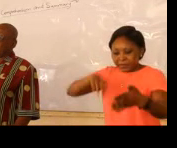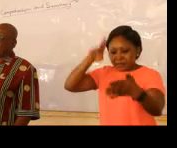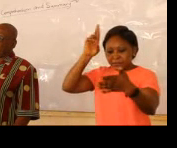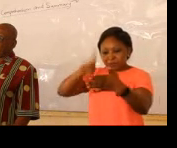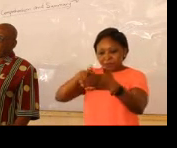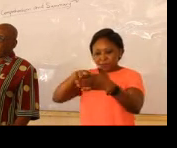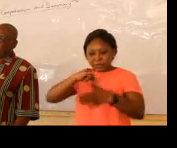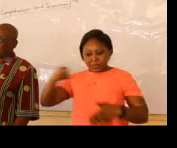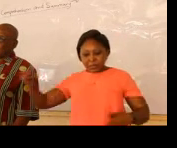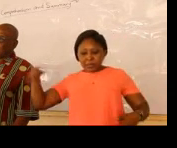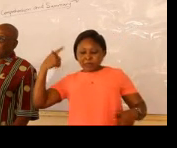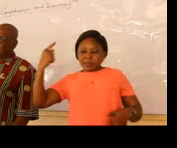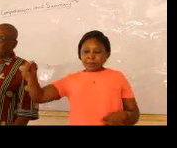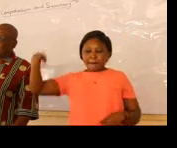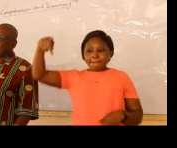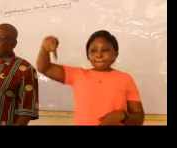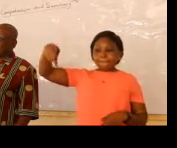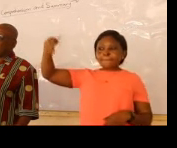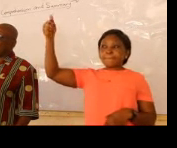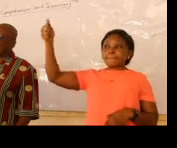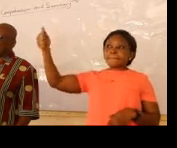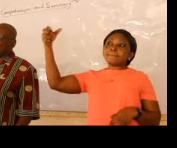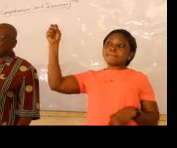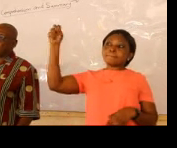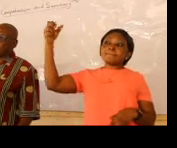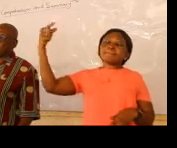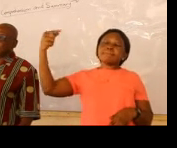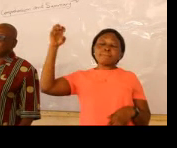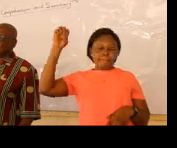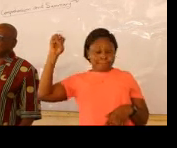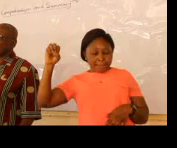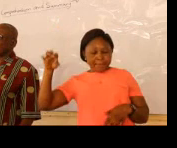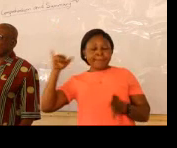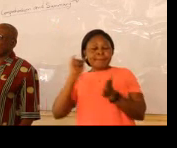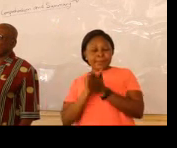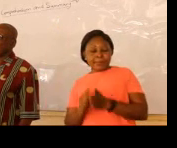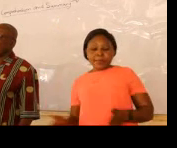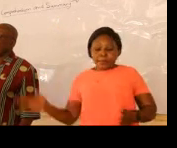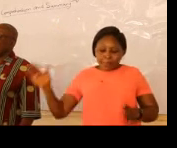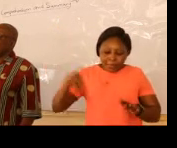reading the passage that has been given to you,